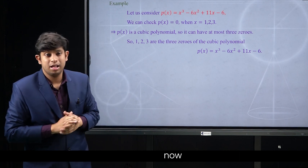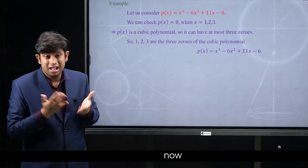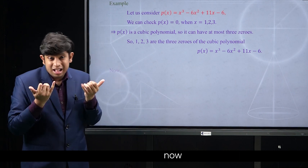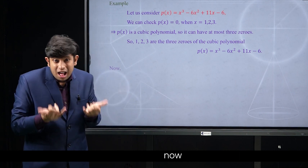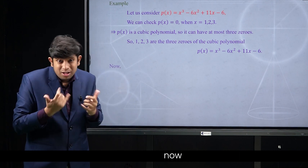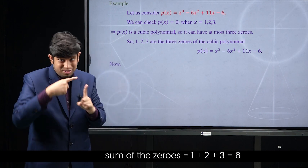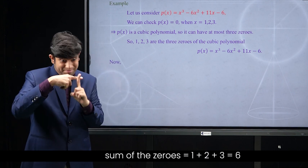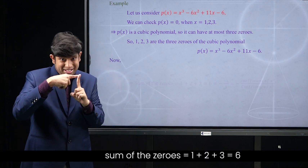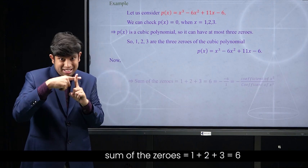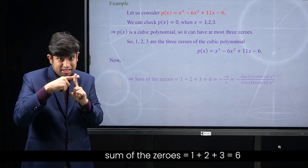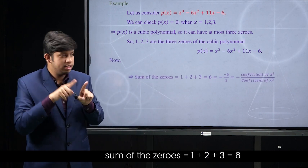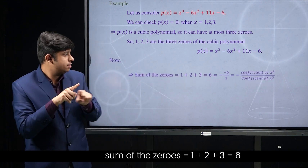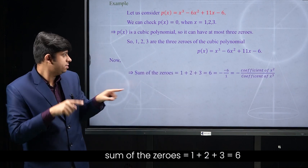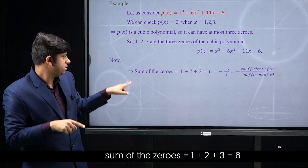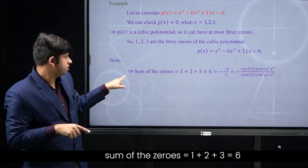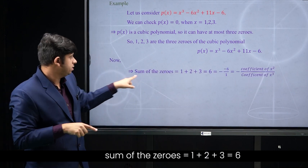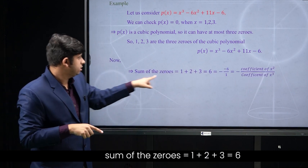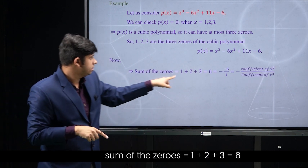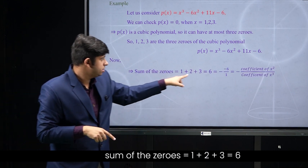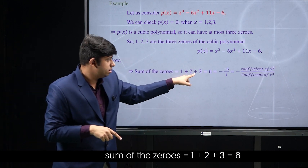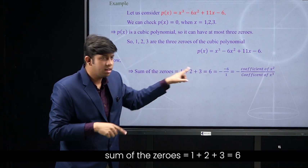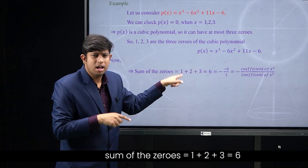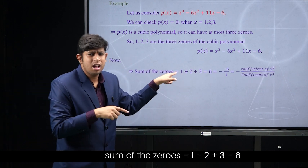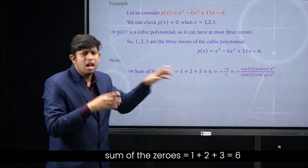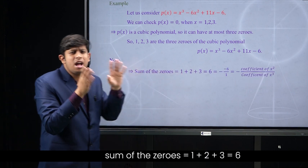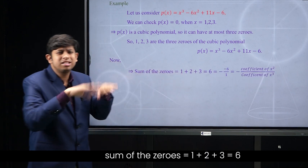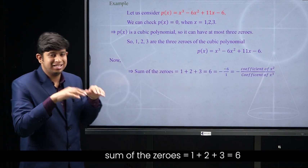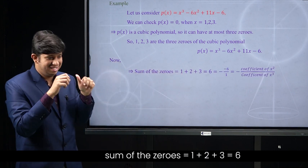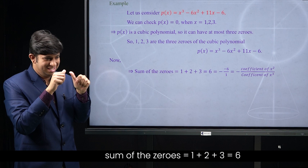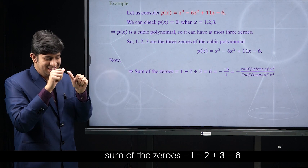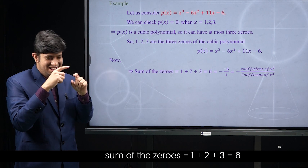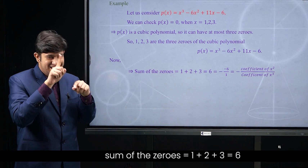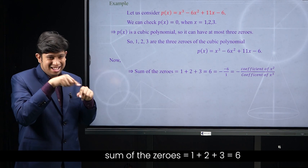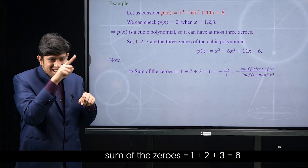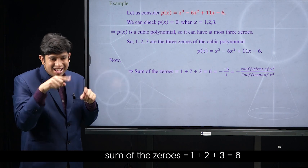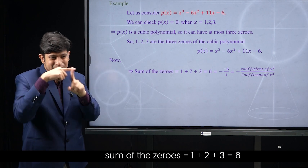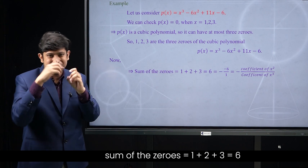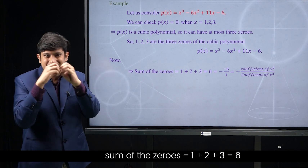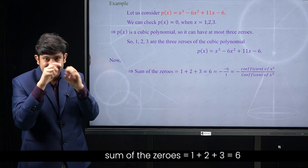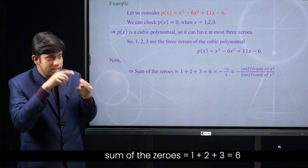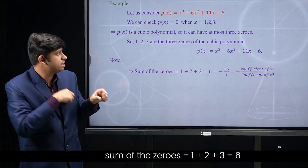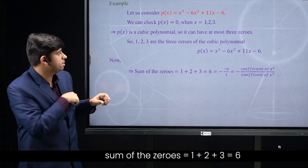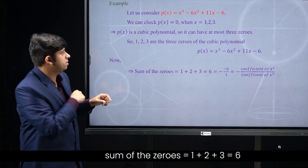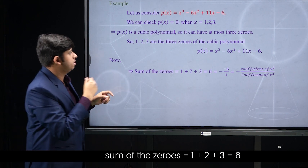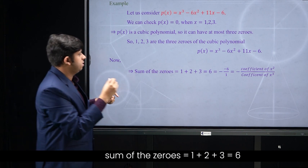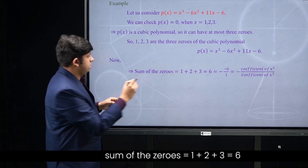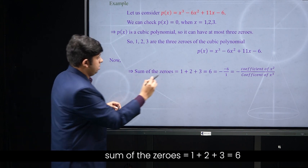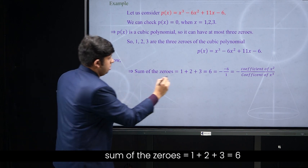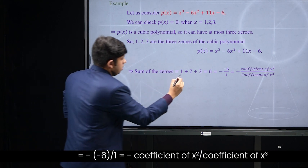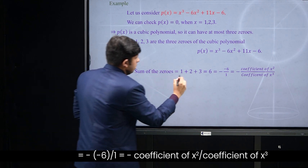Now, sum of the zeros is equal to 1 plus 2 plus 3 is equal to 6, that is equal to minus of minus 6 by